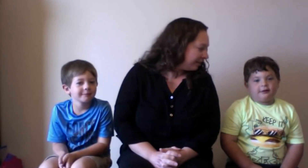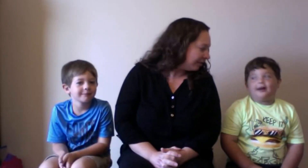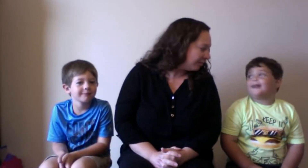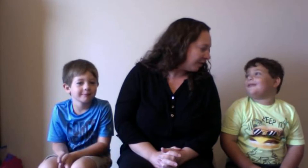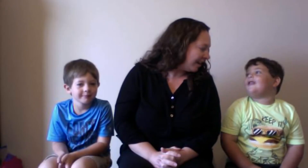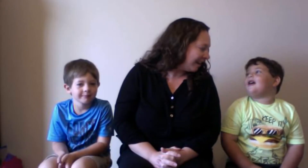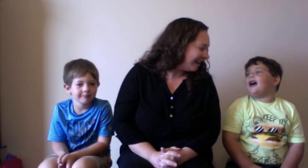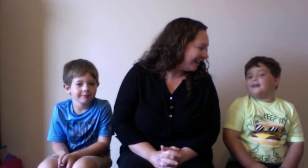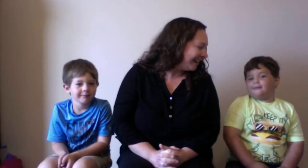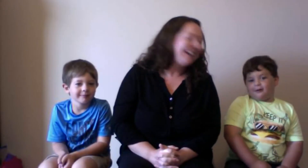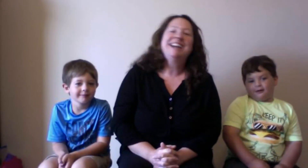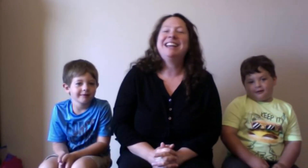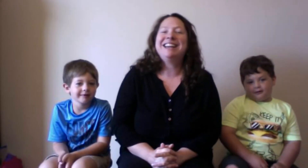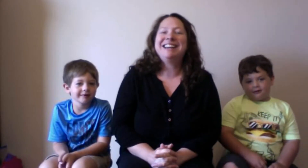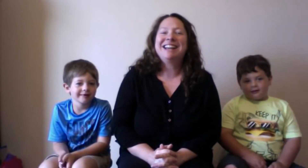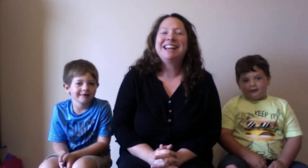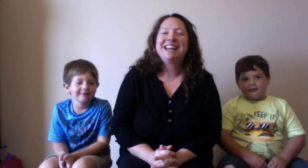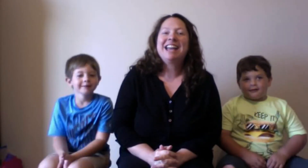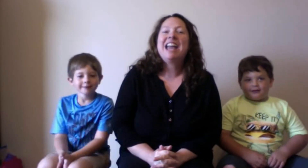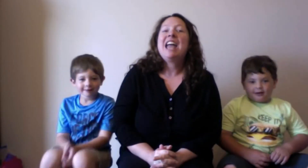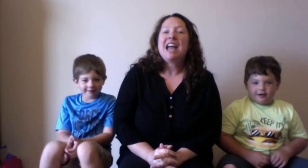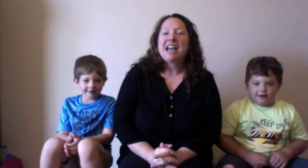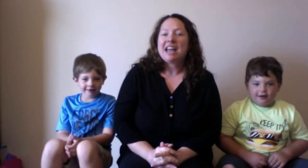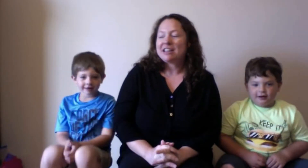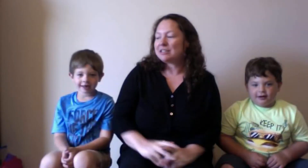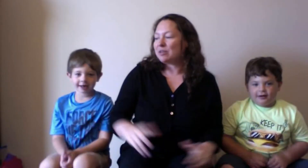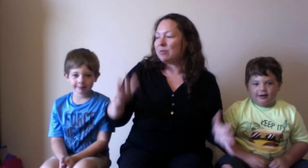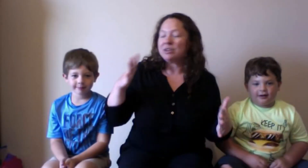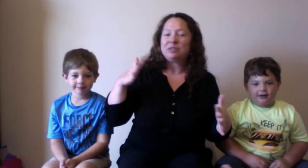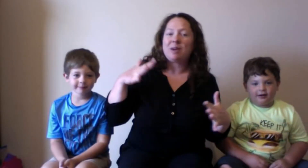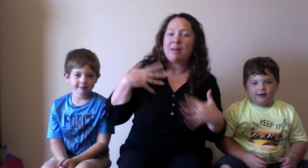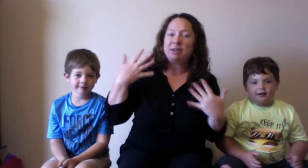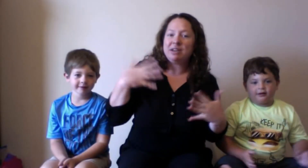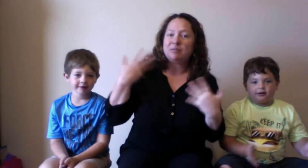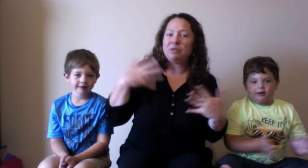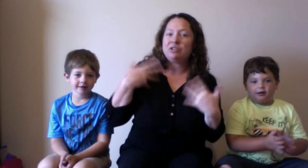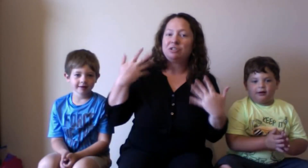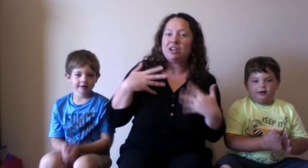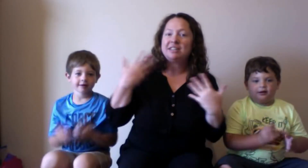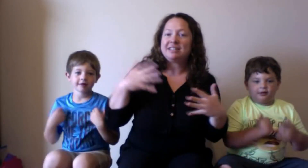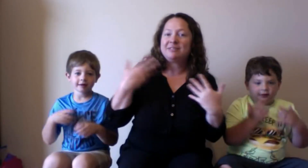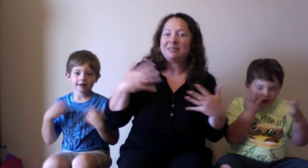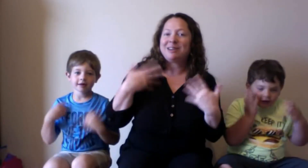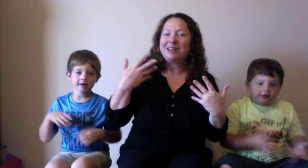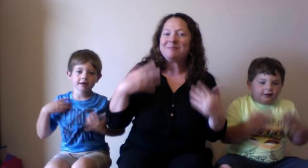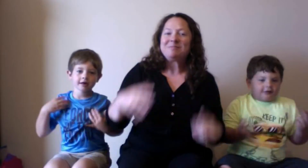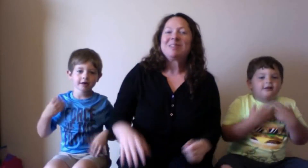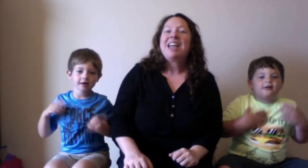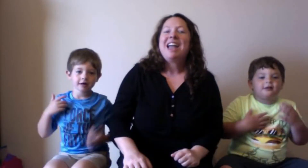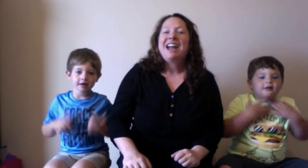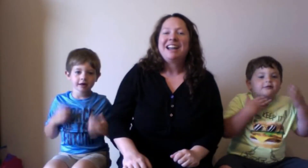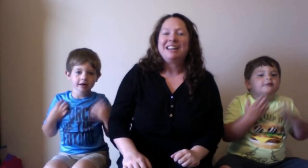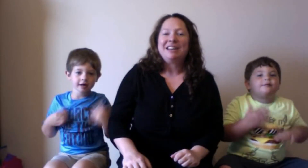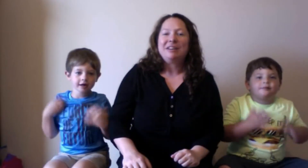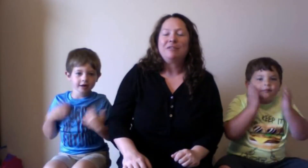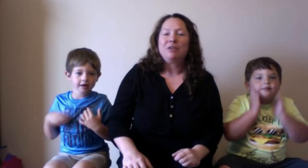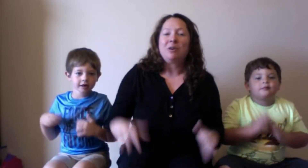It's water well. So we're doing happy. brush our chest? If you're